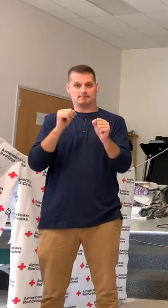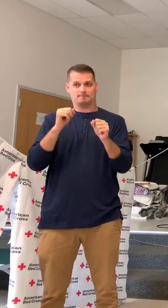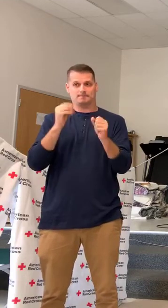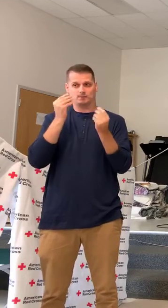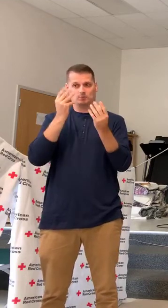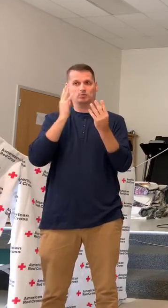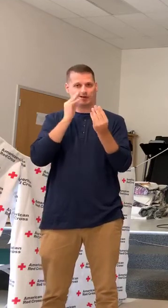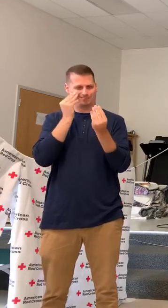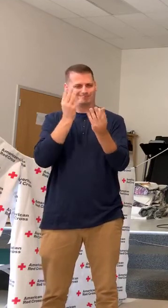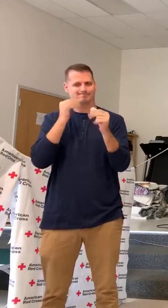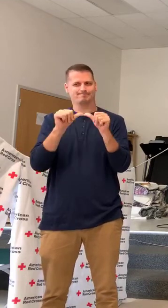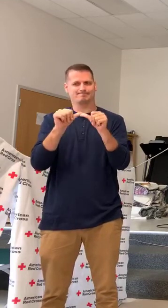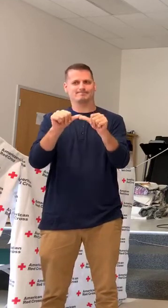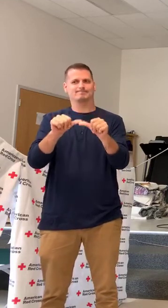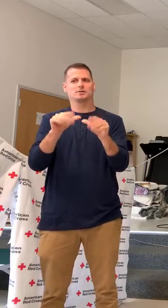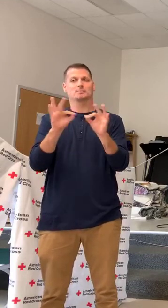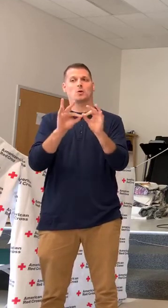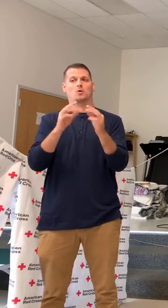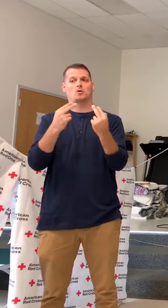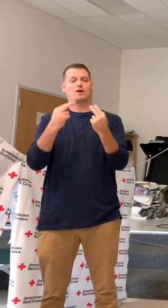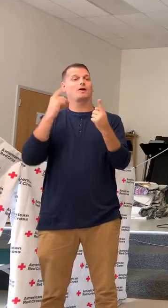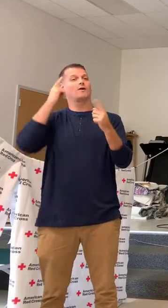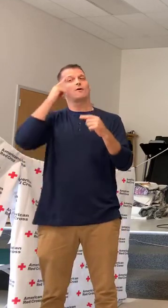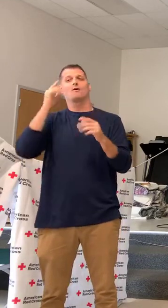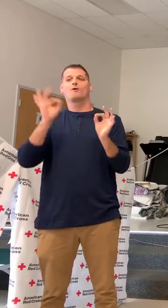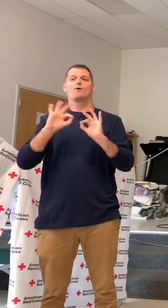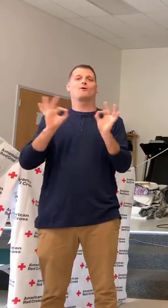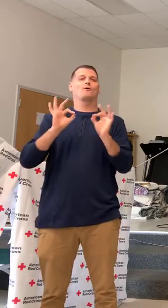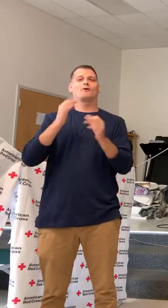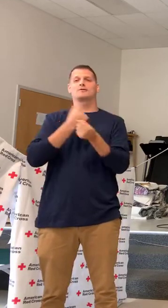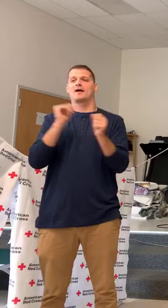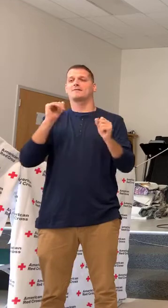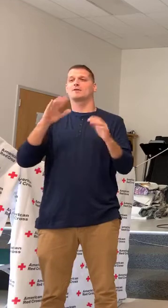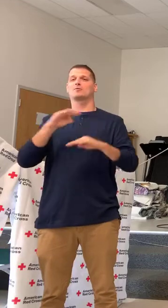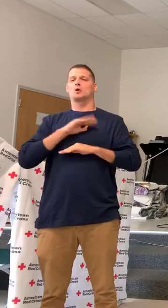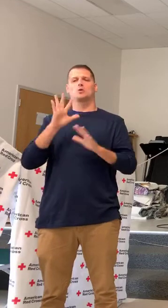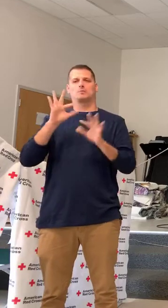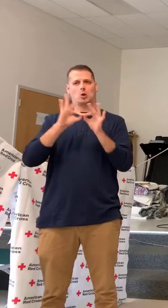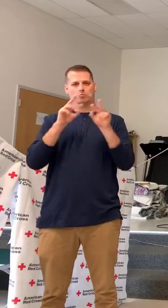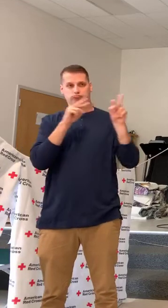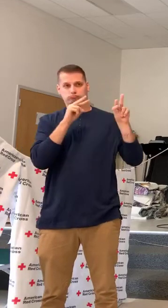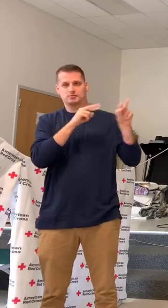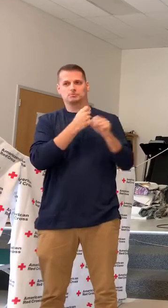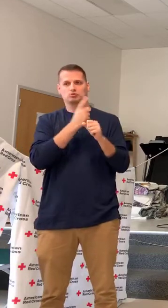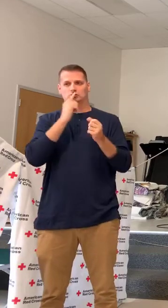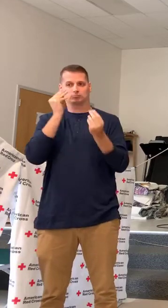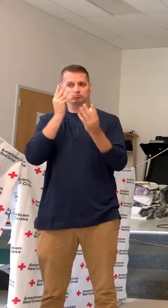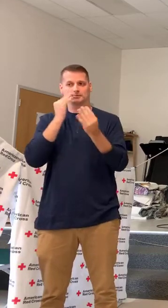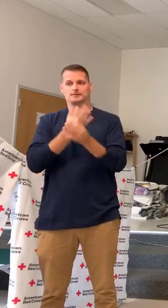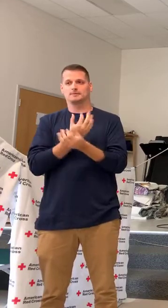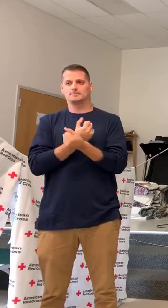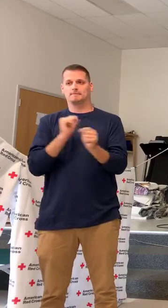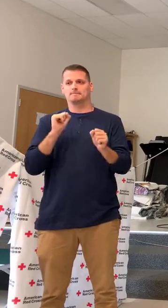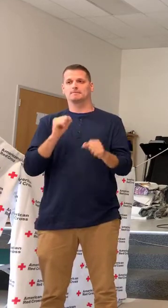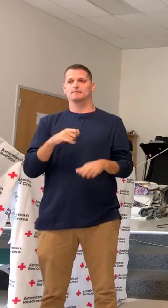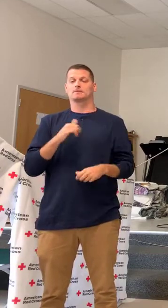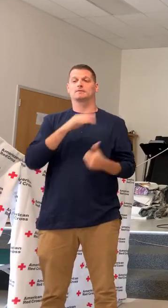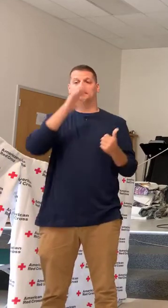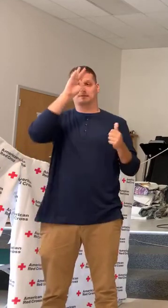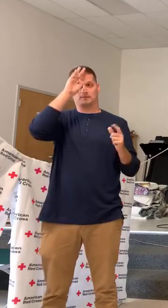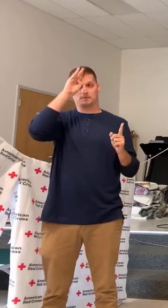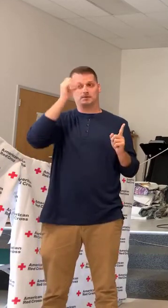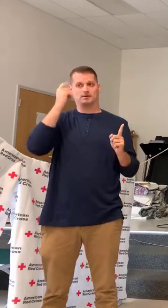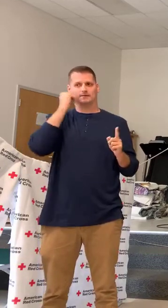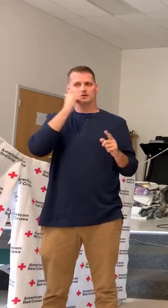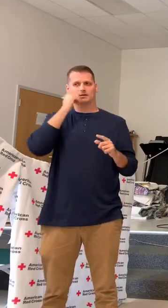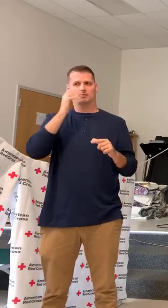there's still hazards. They include the hot spots, ash pits. We've had firefighters getting burns every day, stepping in hot ash. So people need to be aware that's